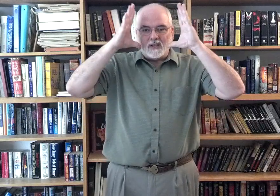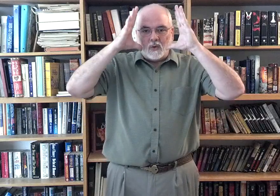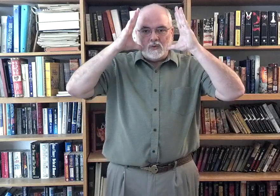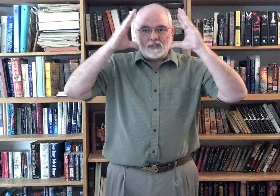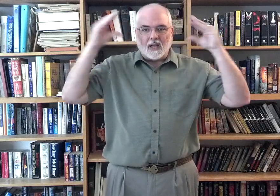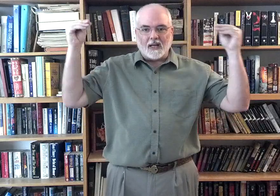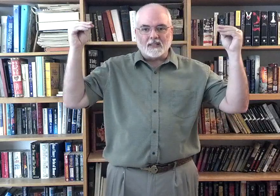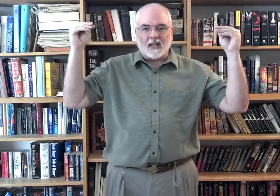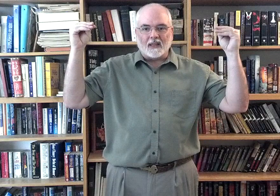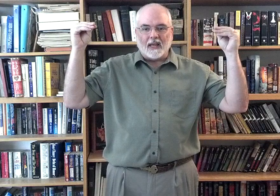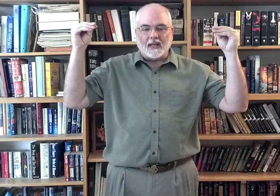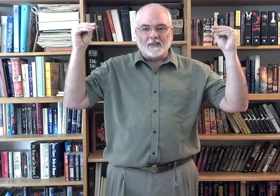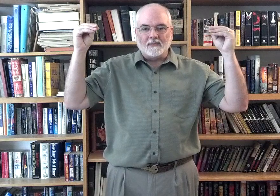own sign is like that.